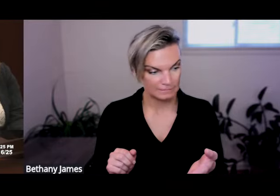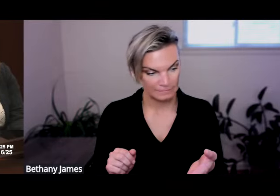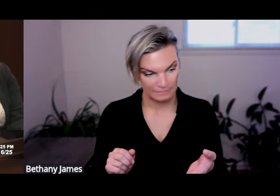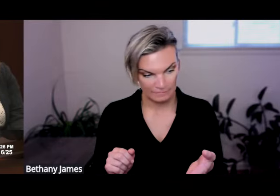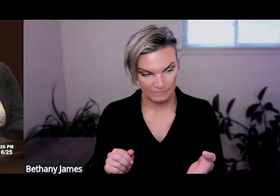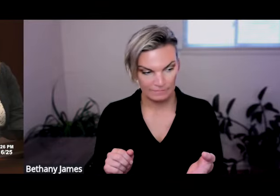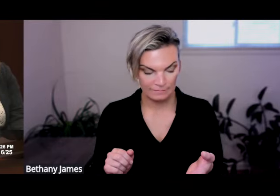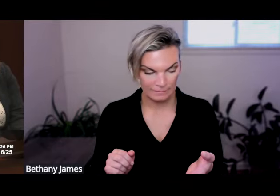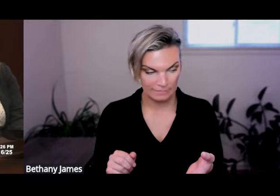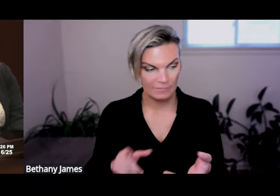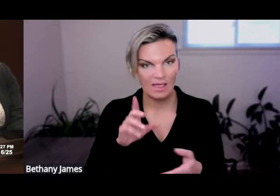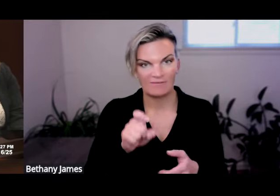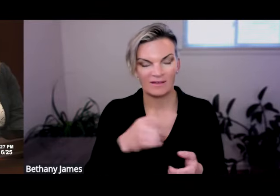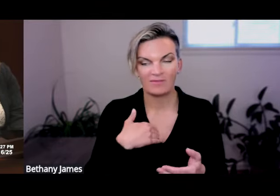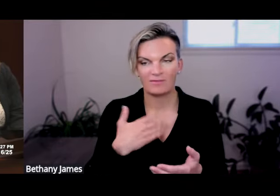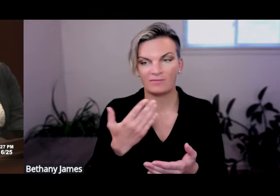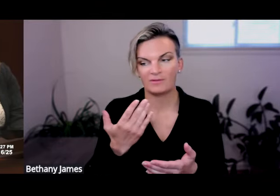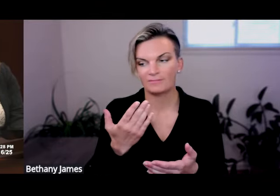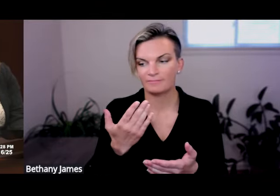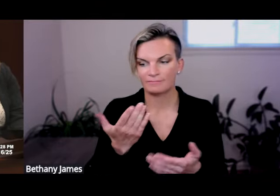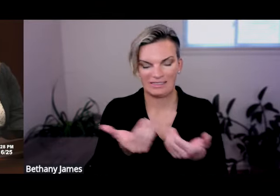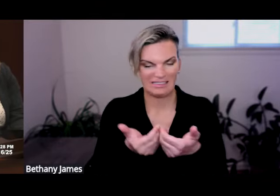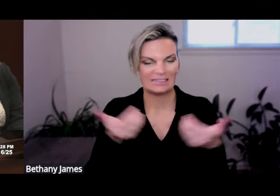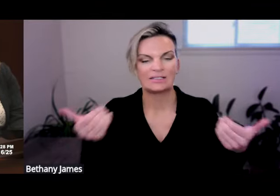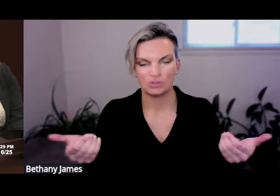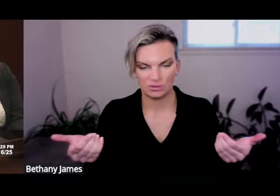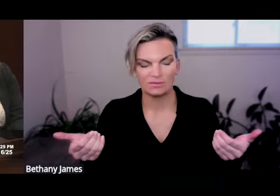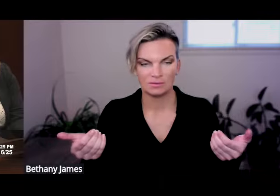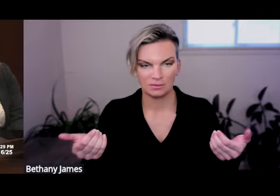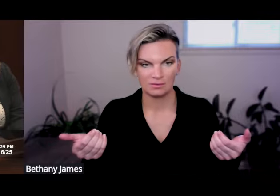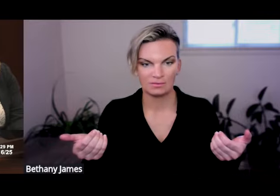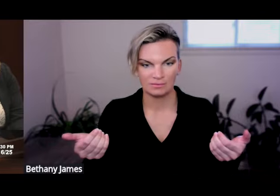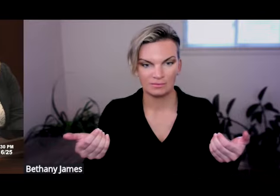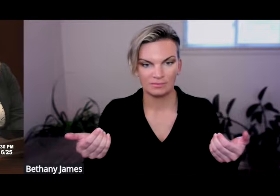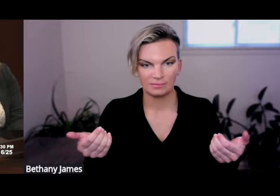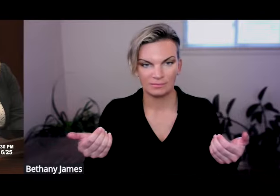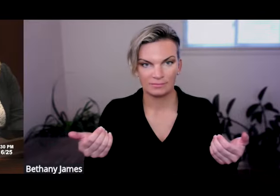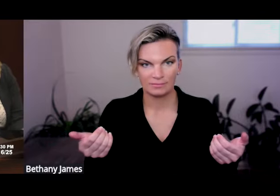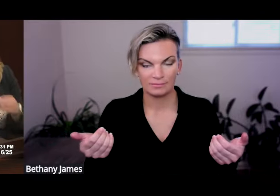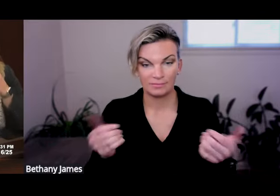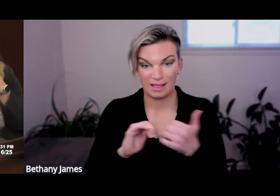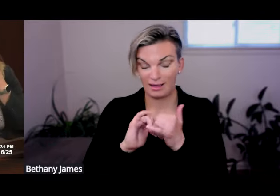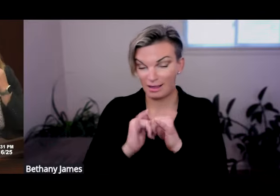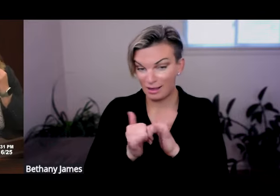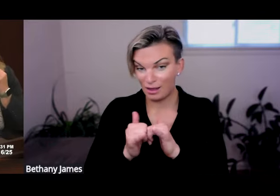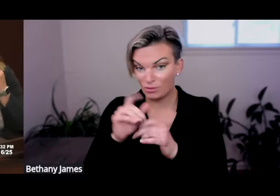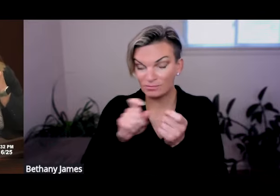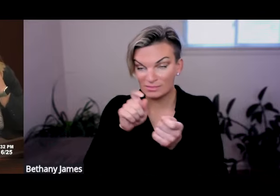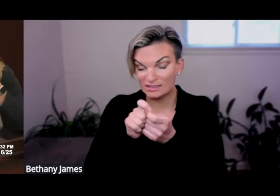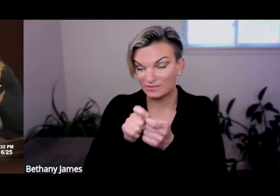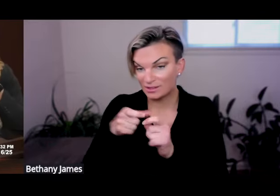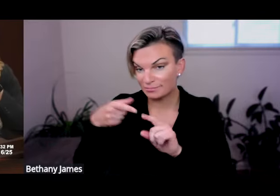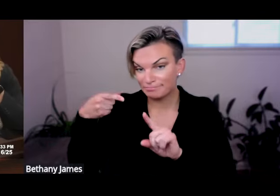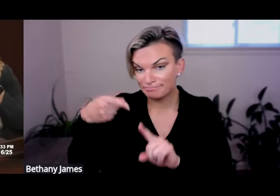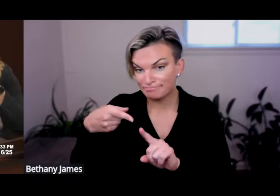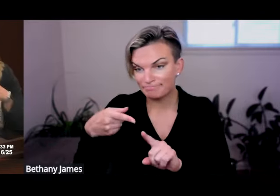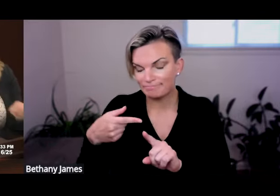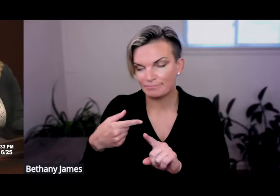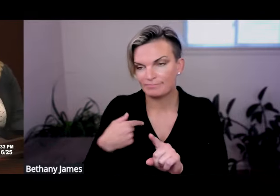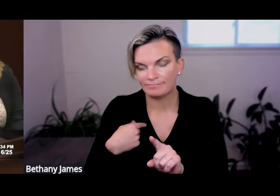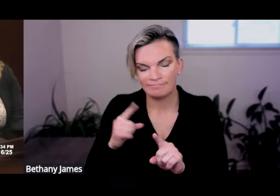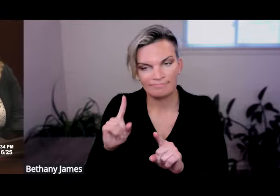of distinction. I don't know exactly how we would do that, like the specifics, because that just has a